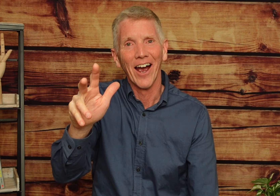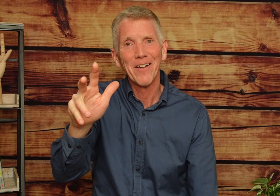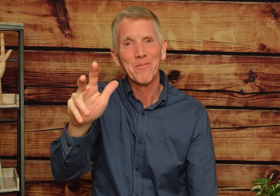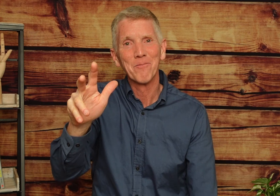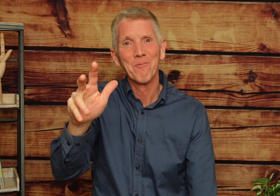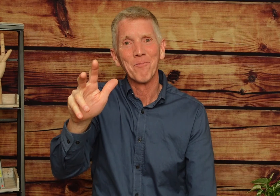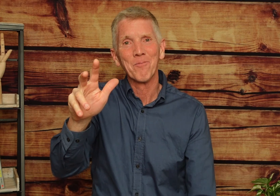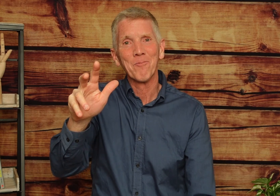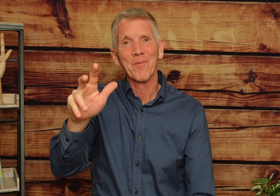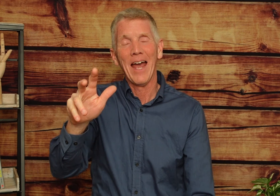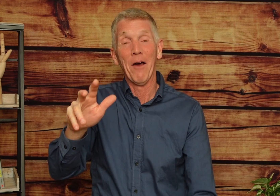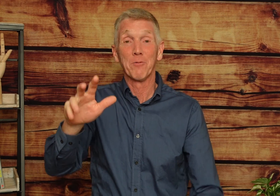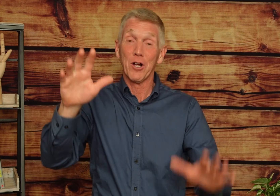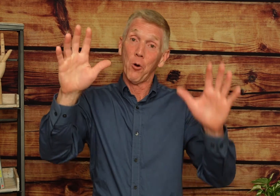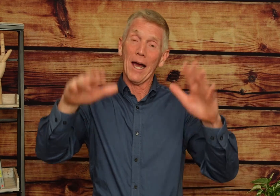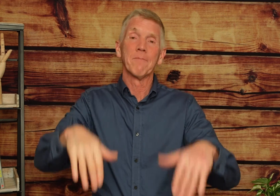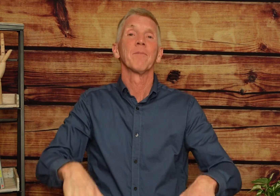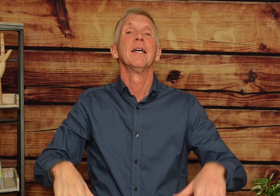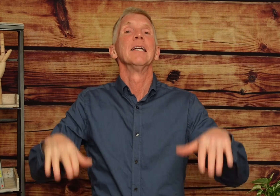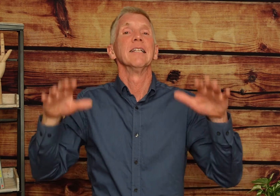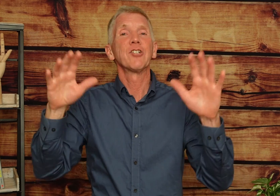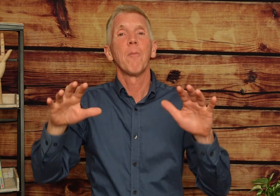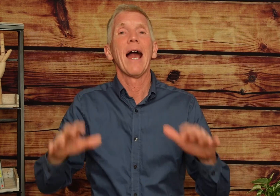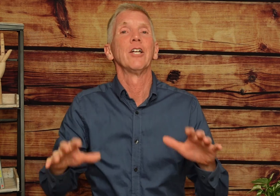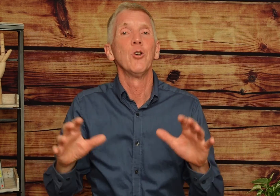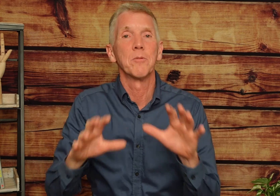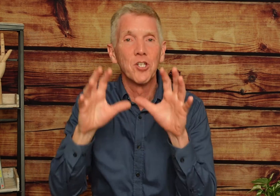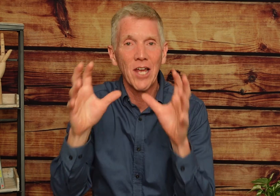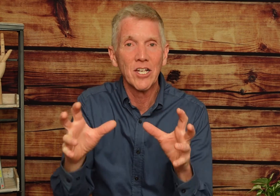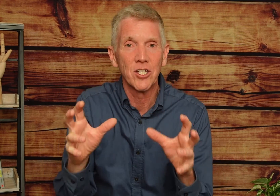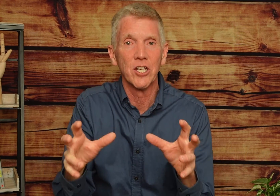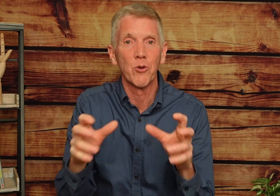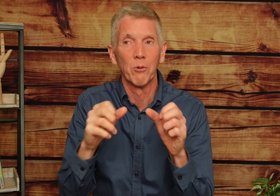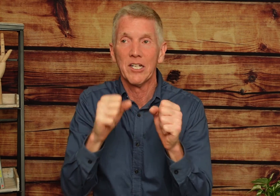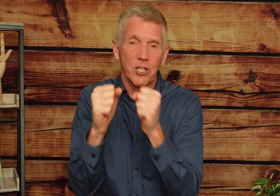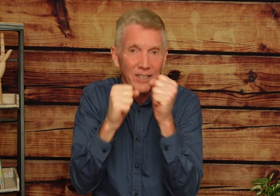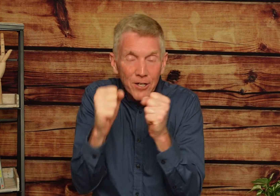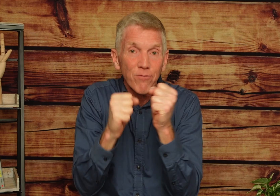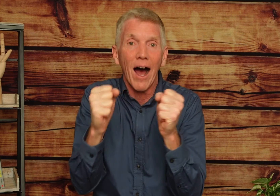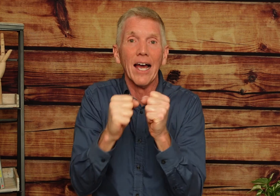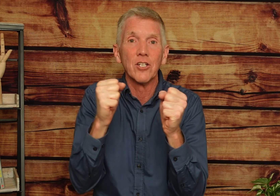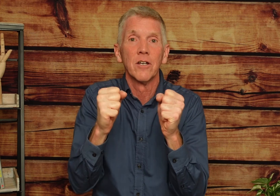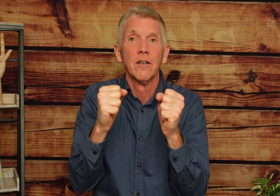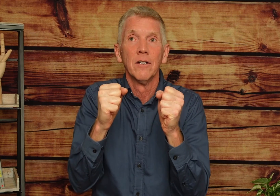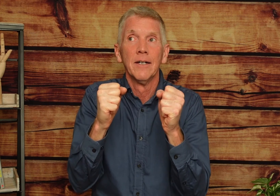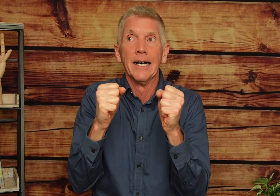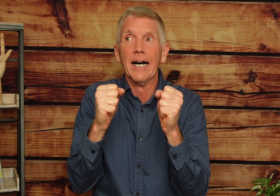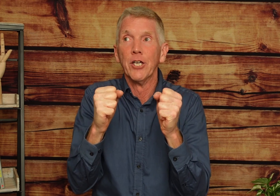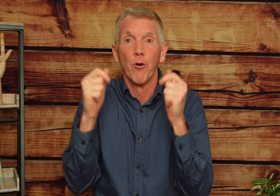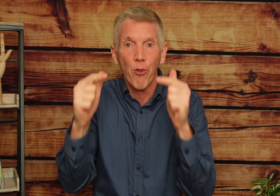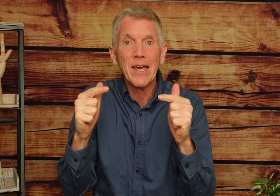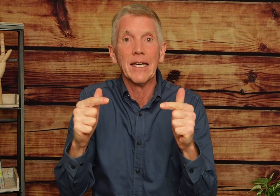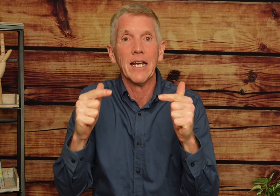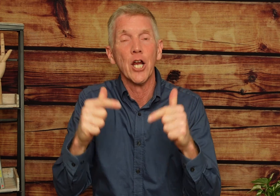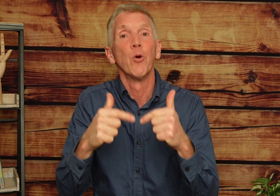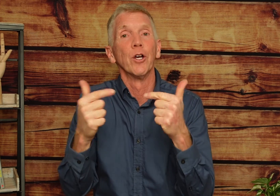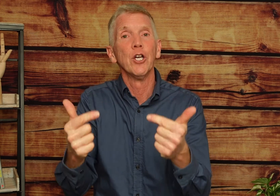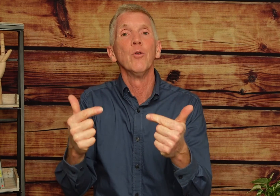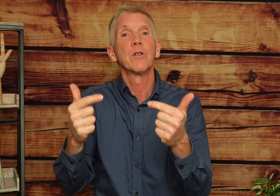right? Okay, that was pretty quick. Let's go back and use some sentences so it really solidifies your thinking and your use